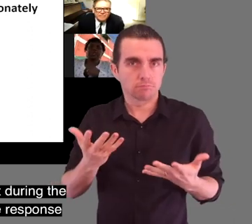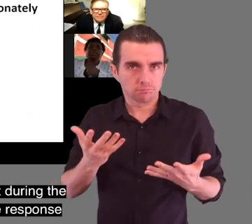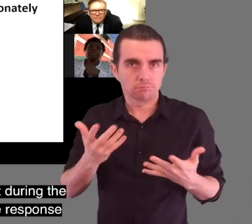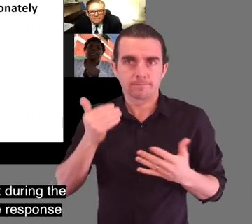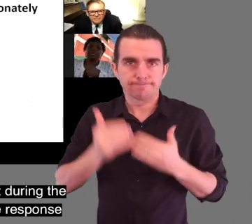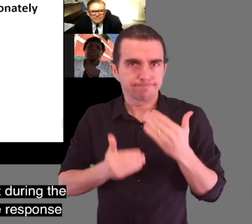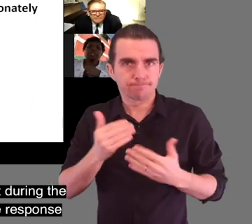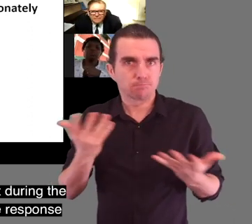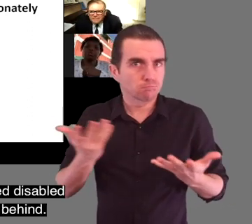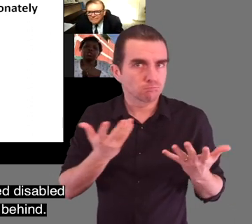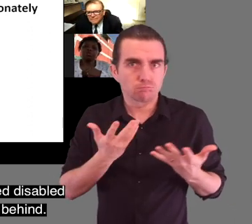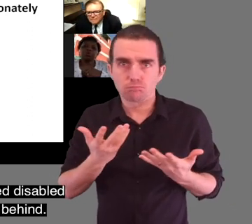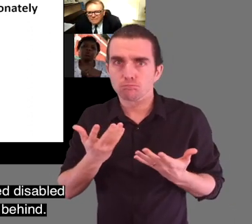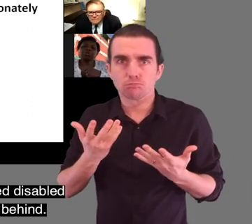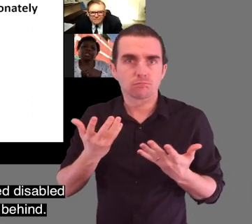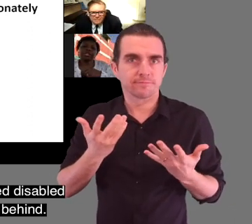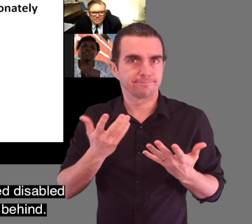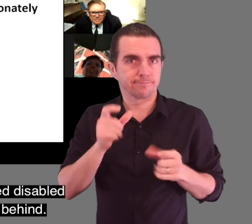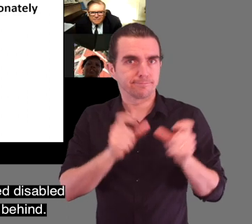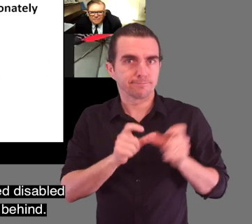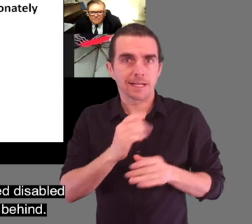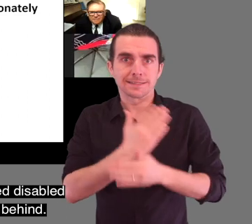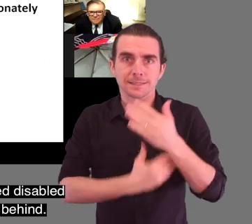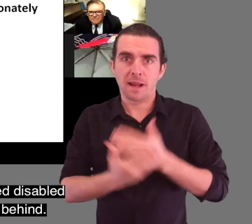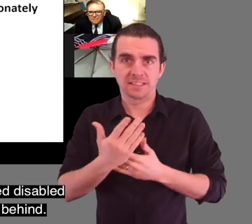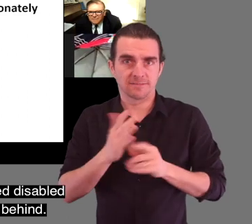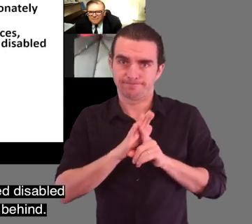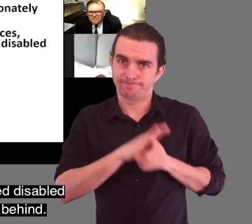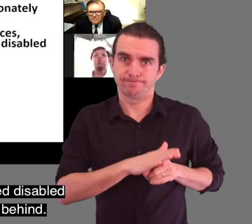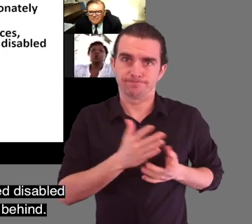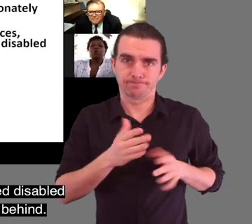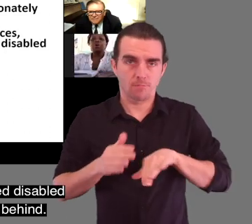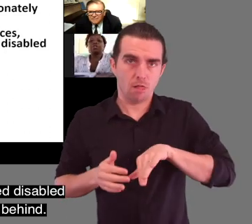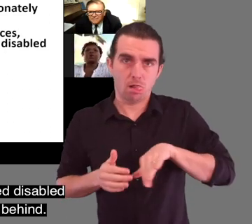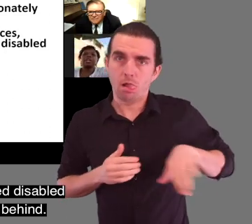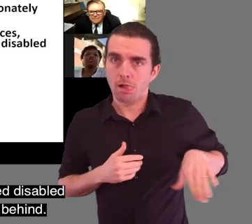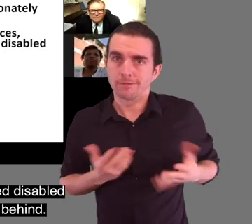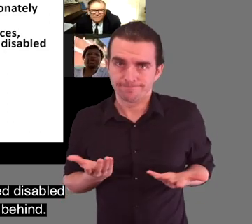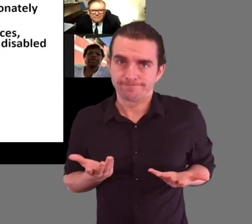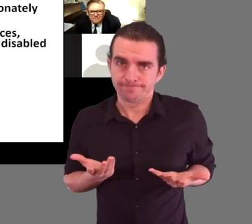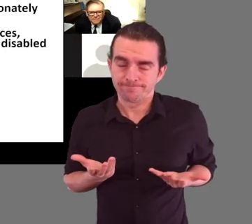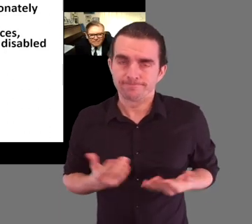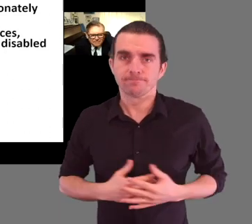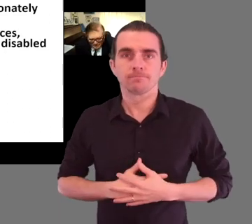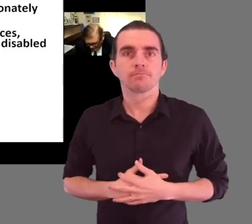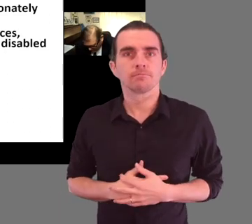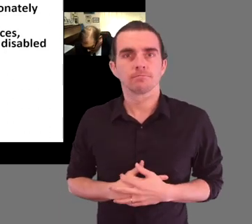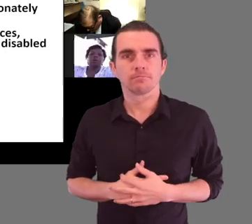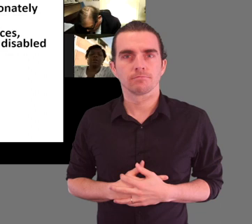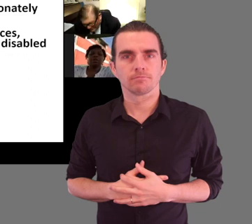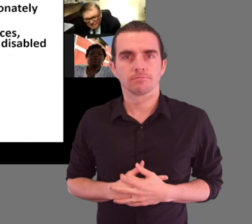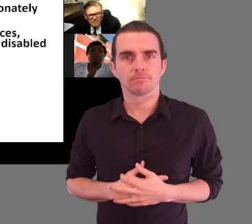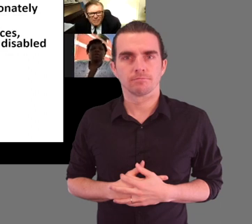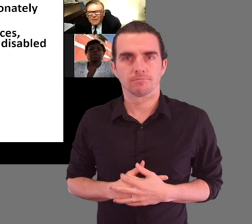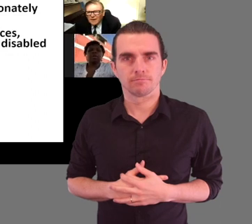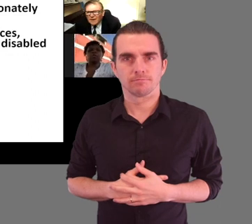COVID-19 pandemic, the response disproportionately affected disabled people. They were left behind.